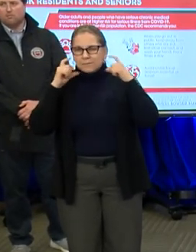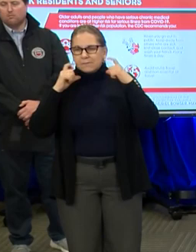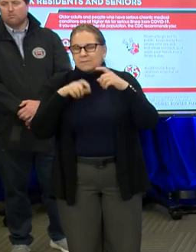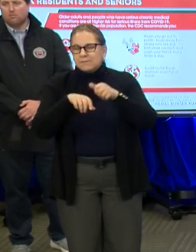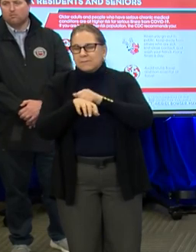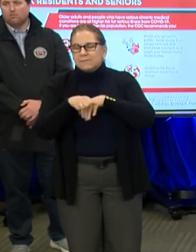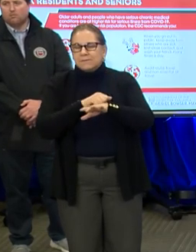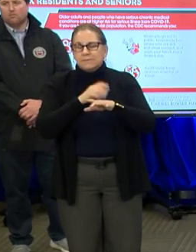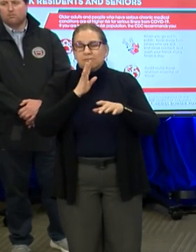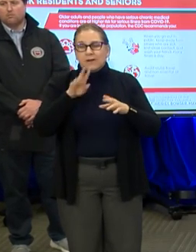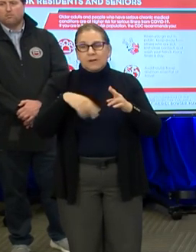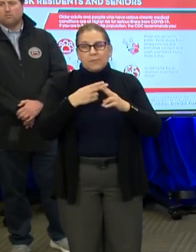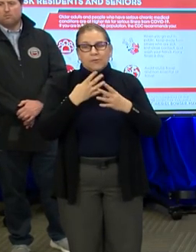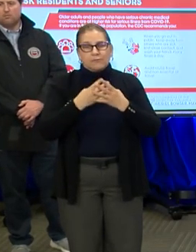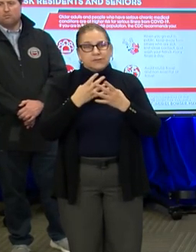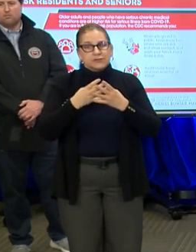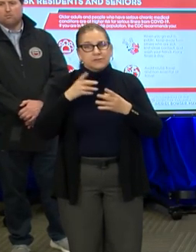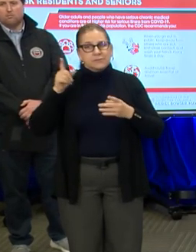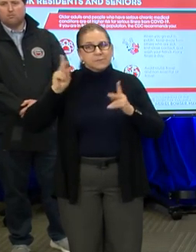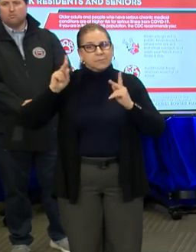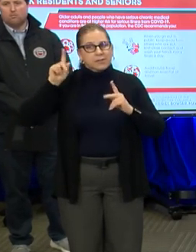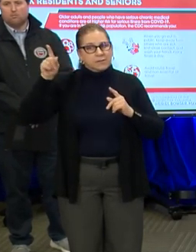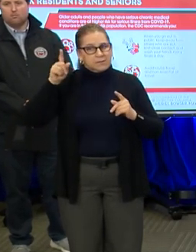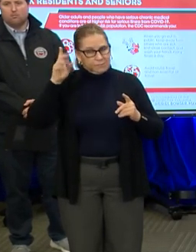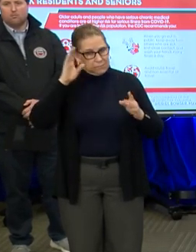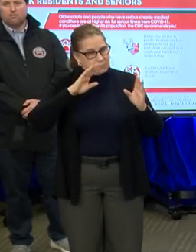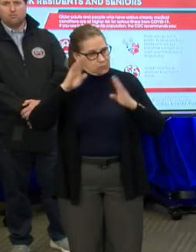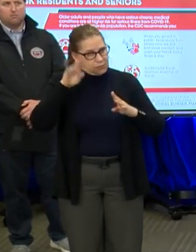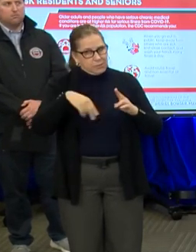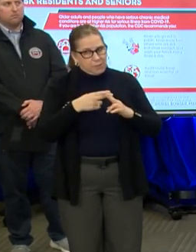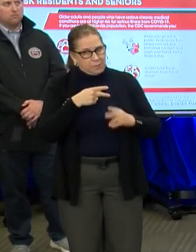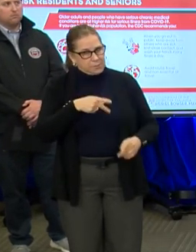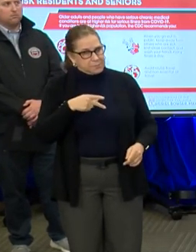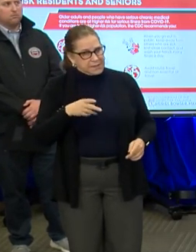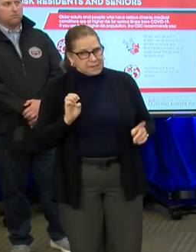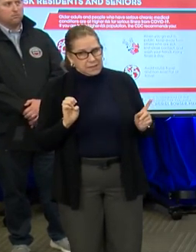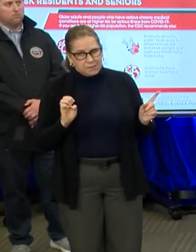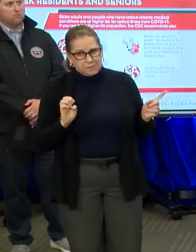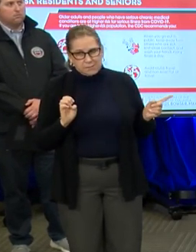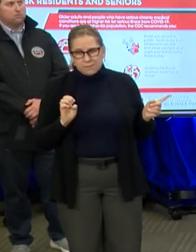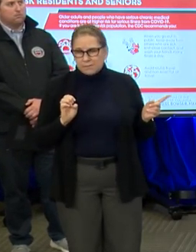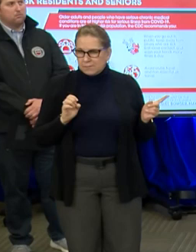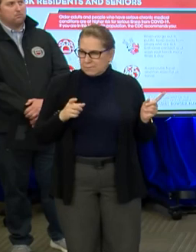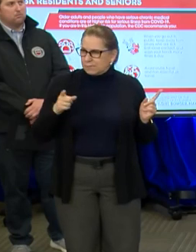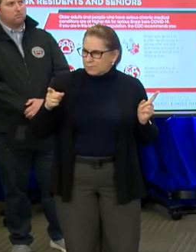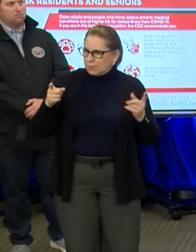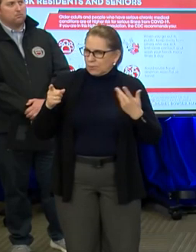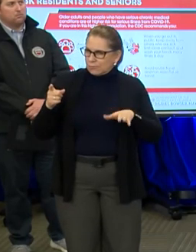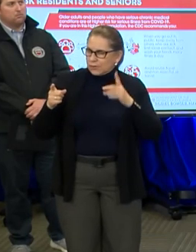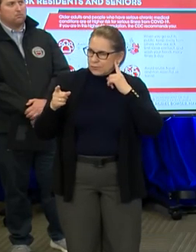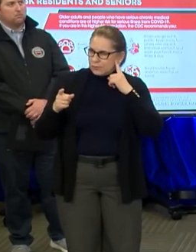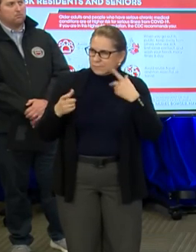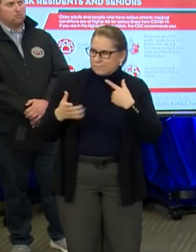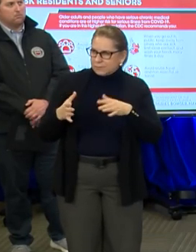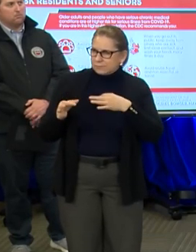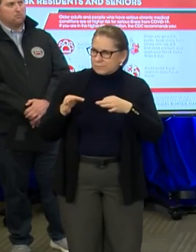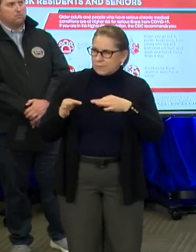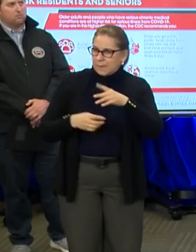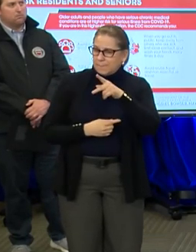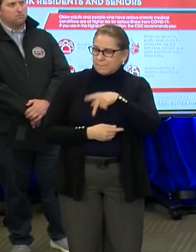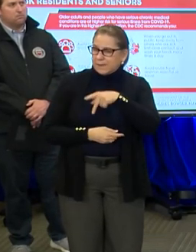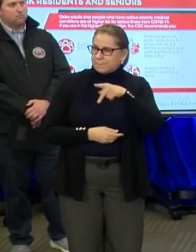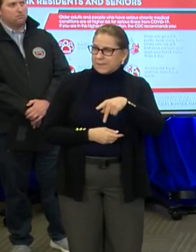that was one of their concerns. So I think you've heard us discuss already, Sam, that the personal protective equipment